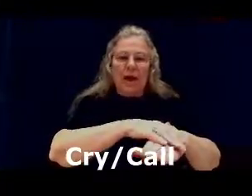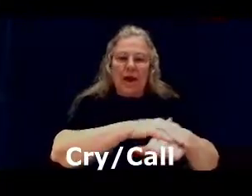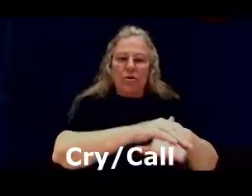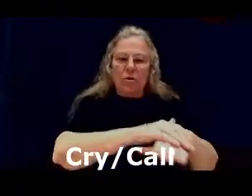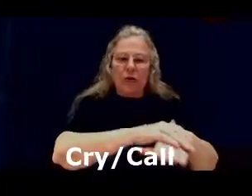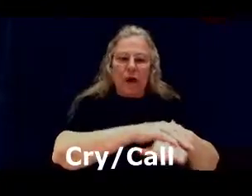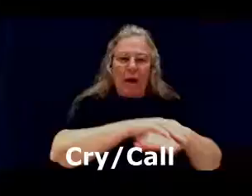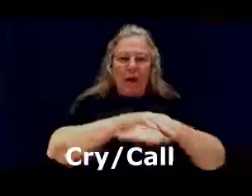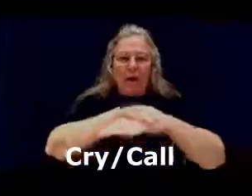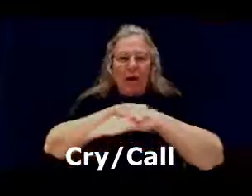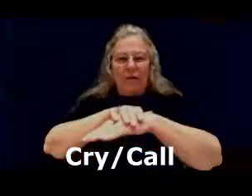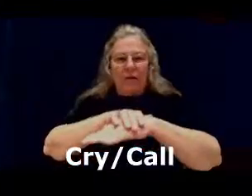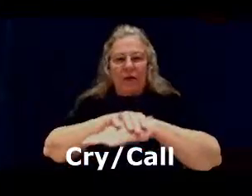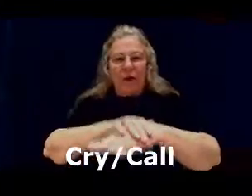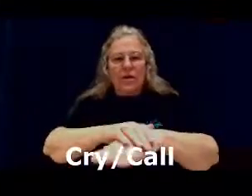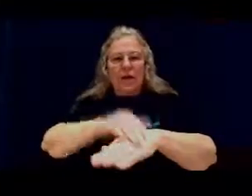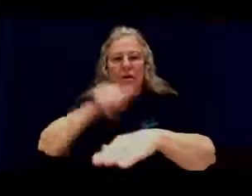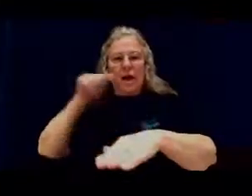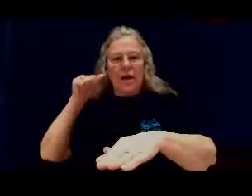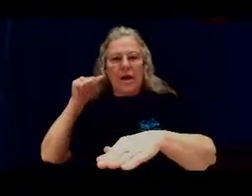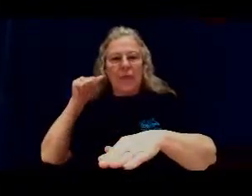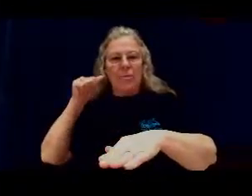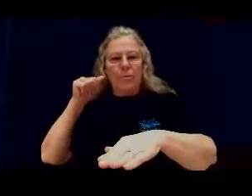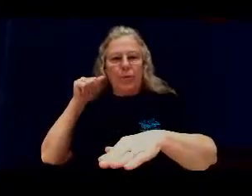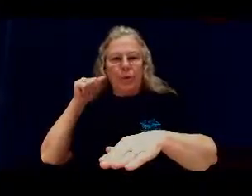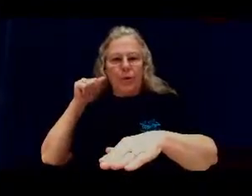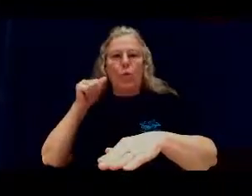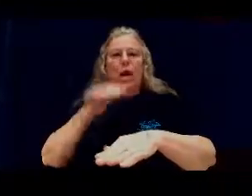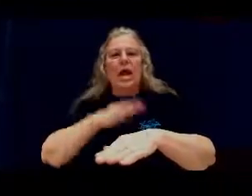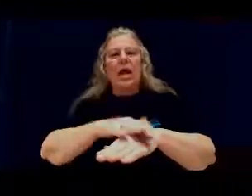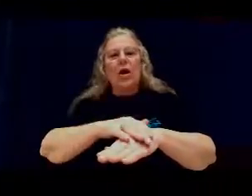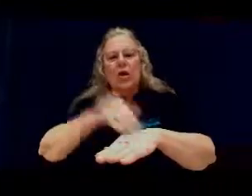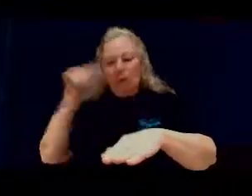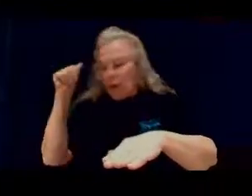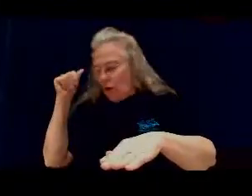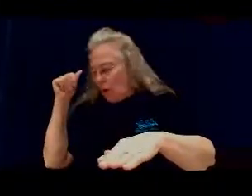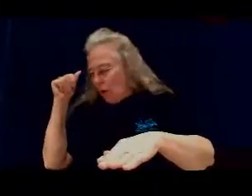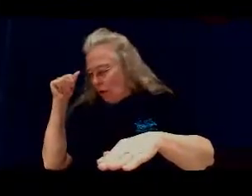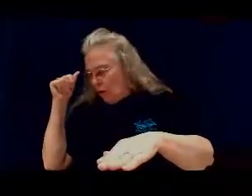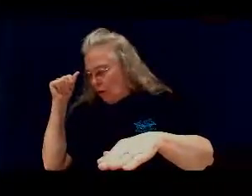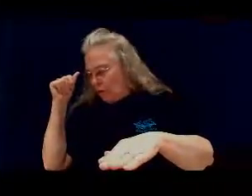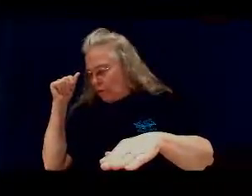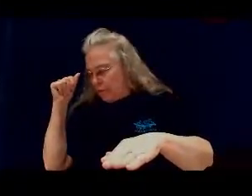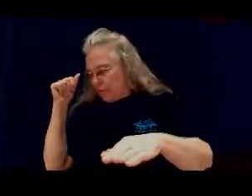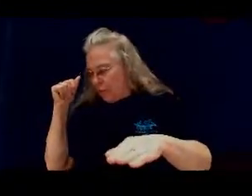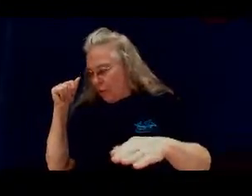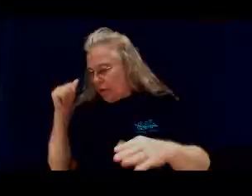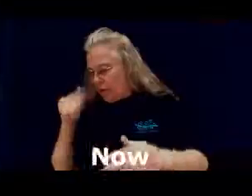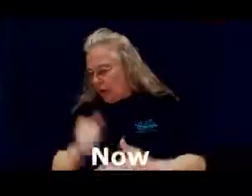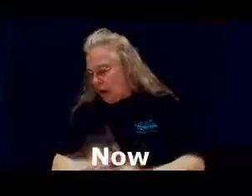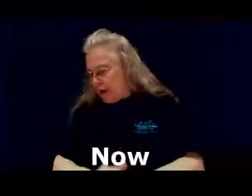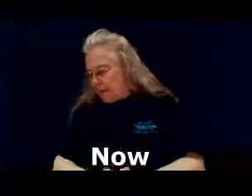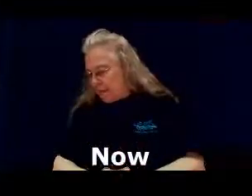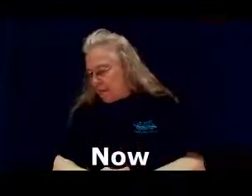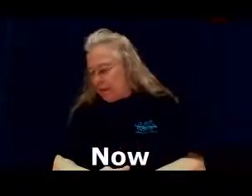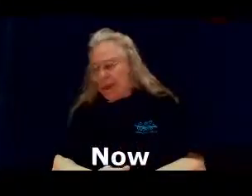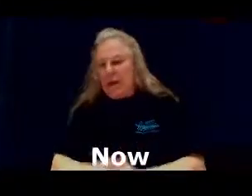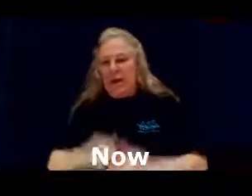hand on top of your non-dominant hand and pull it away. Call or cry.